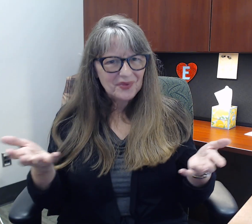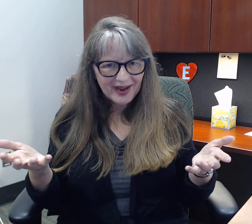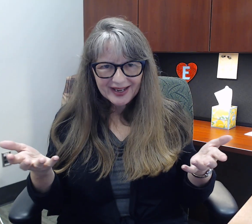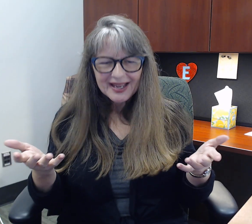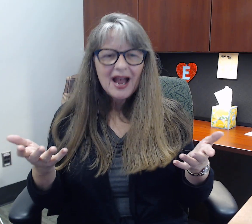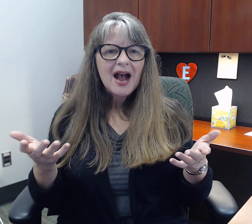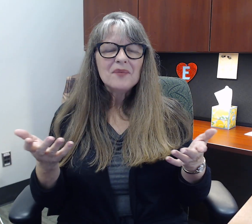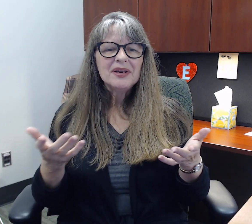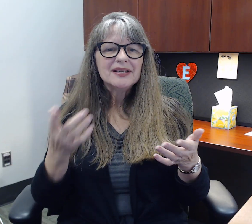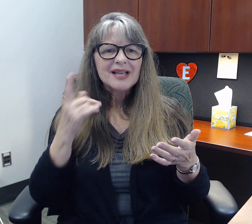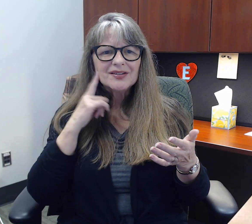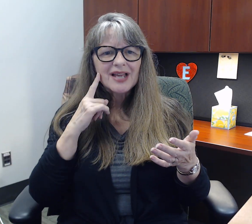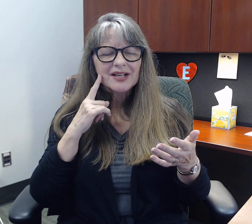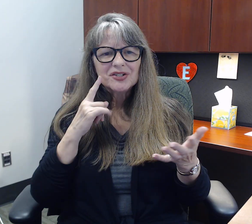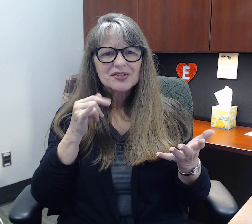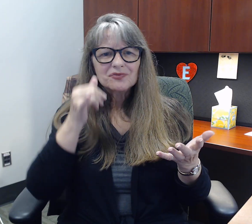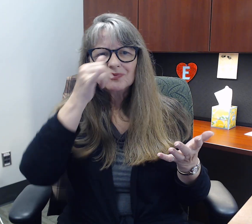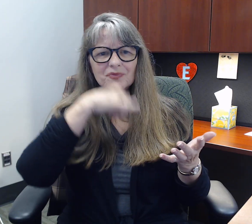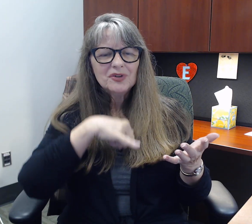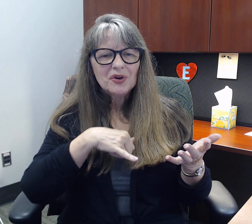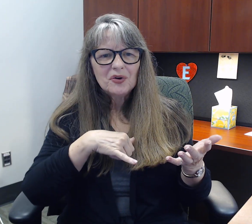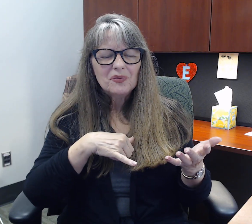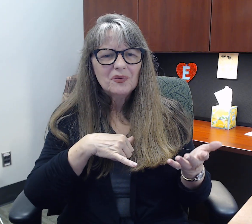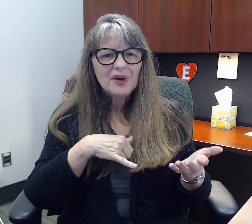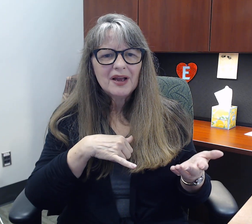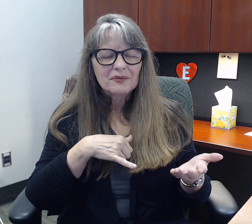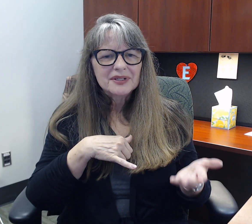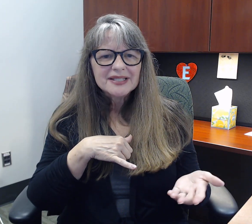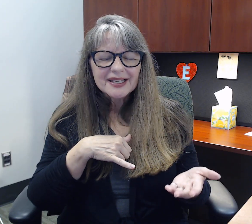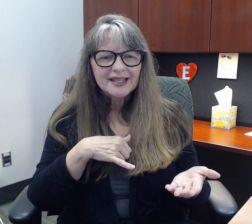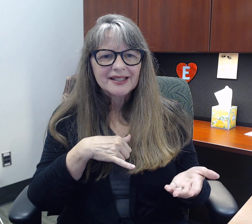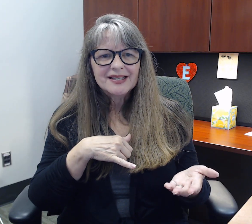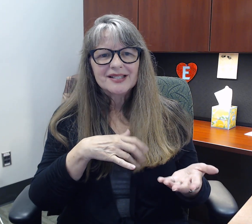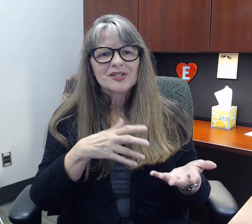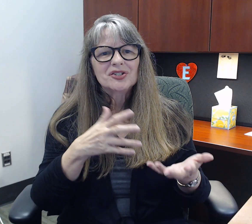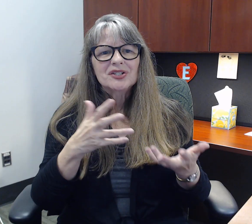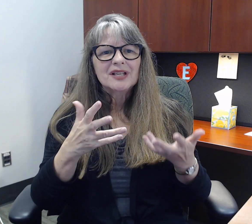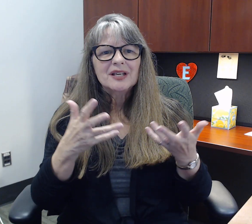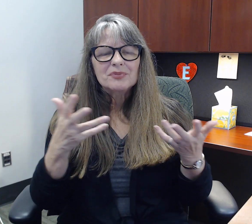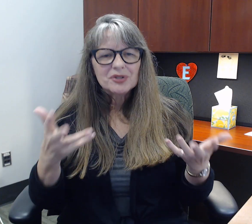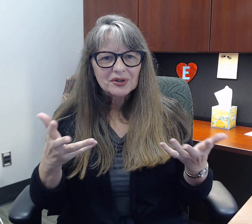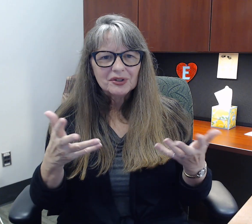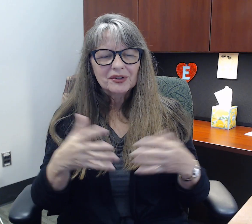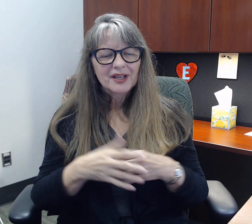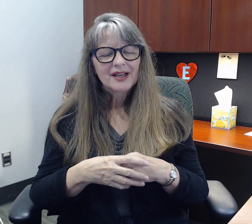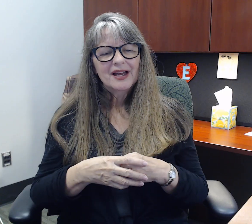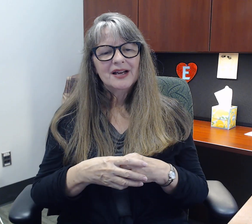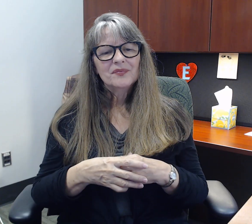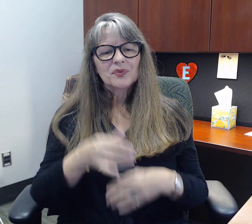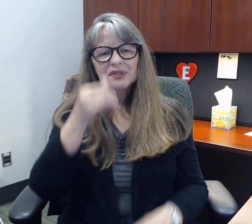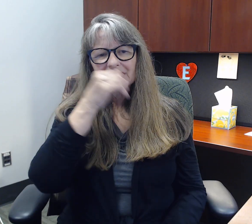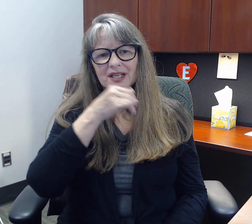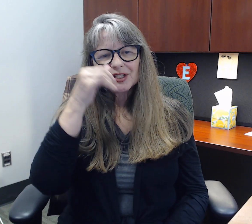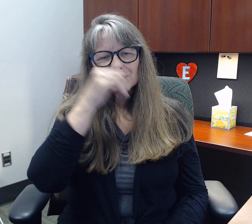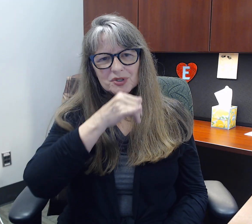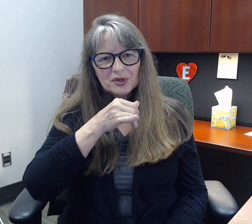anyway, I mean, it sounds kind of just, you know, ridiculous. It's just like absurd. Ridiculous, absurd,